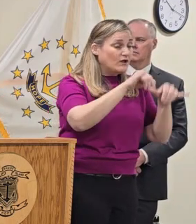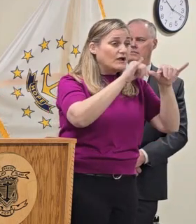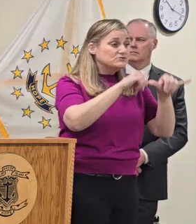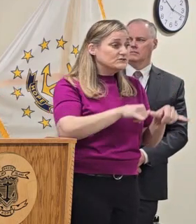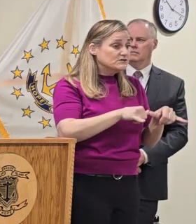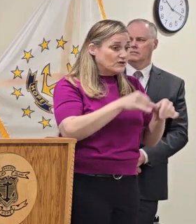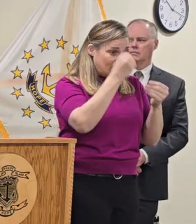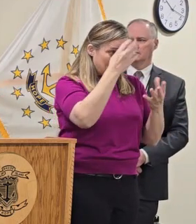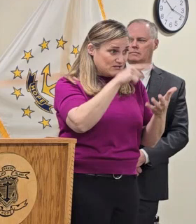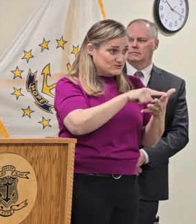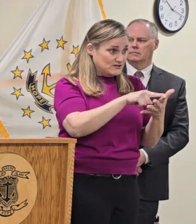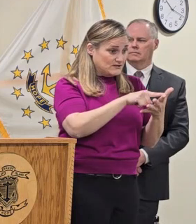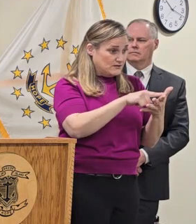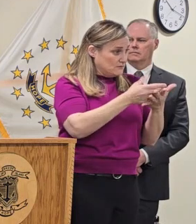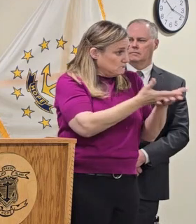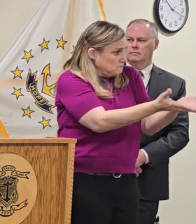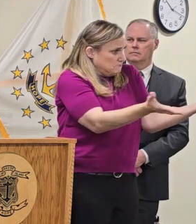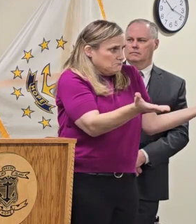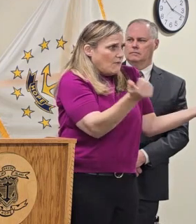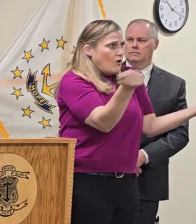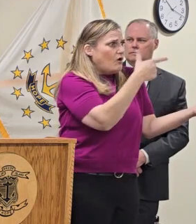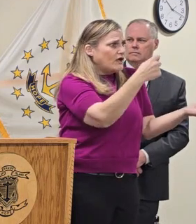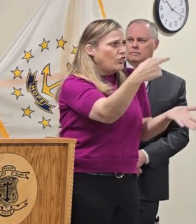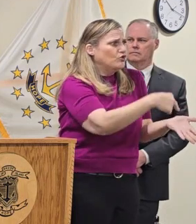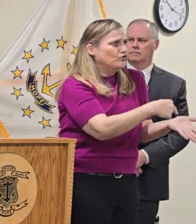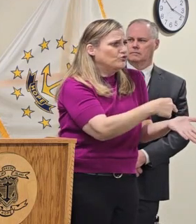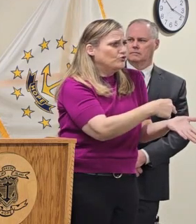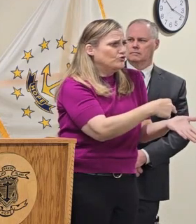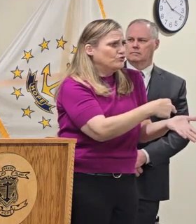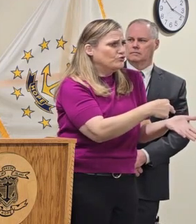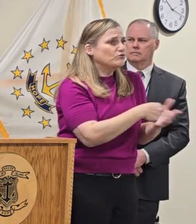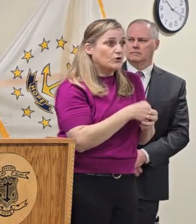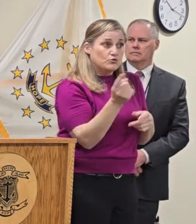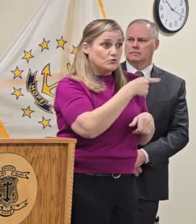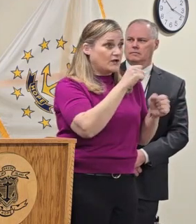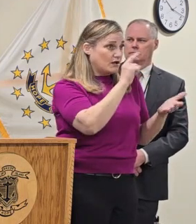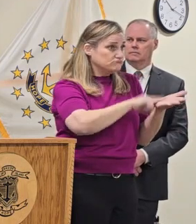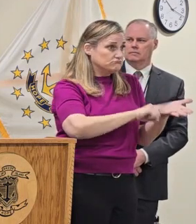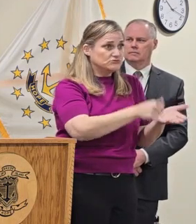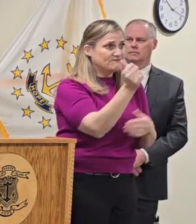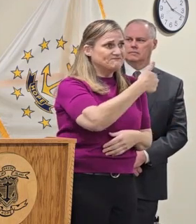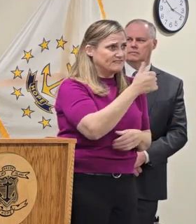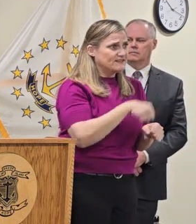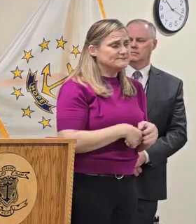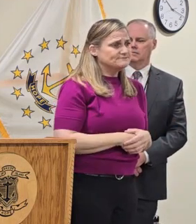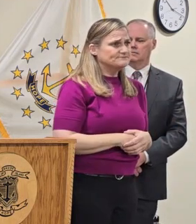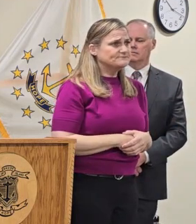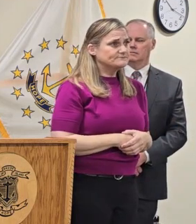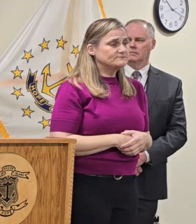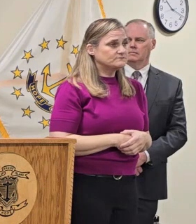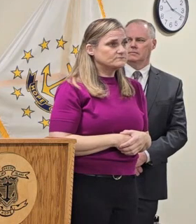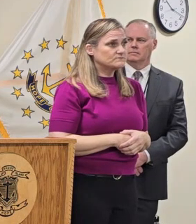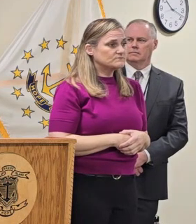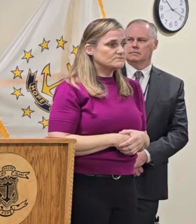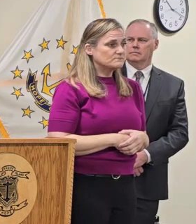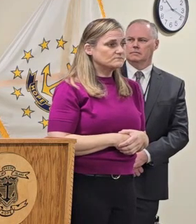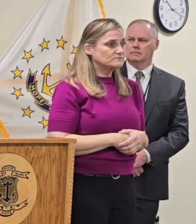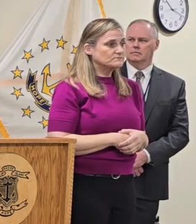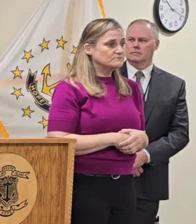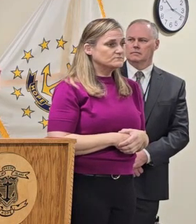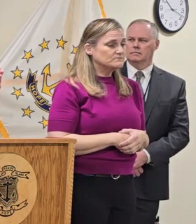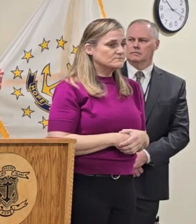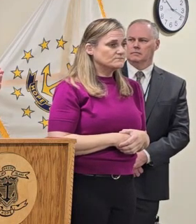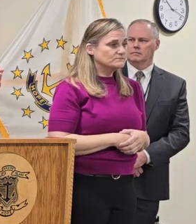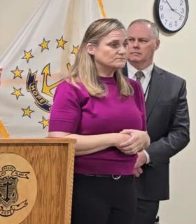information once our engineers have a final draft that they approve and do the work that they need to do. Like I